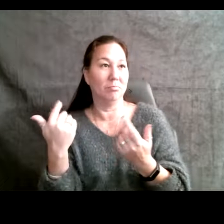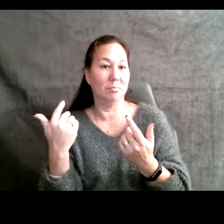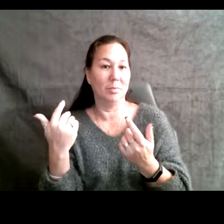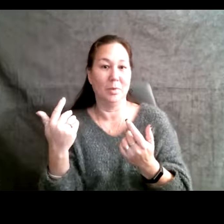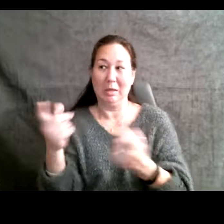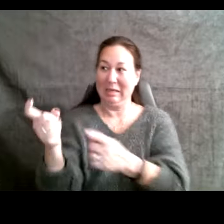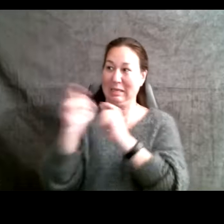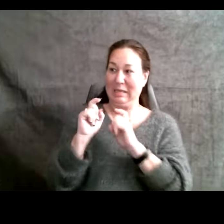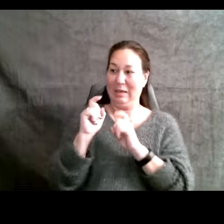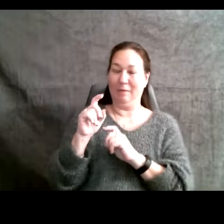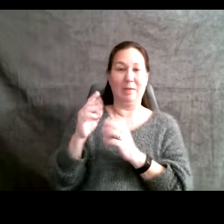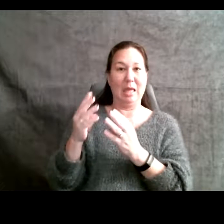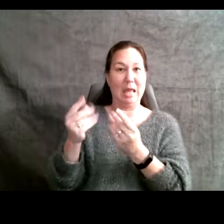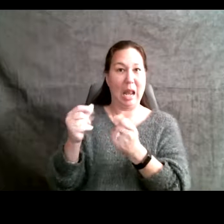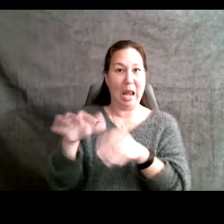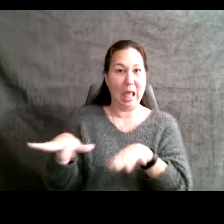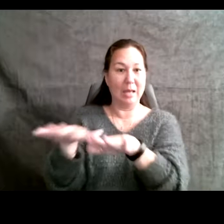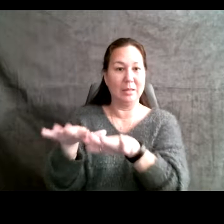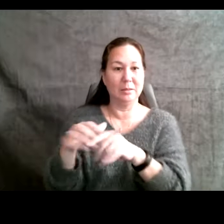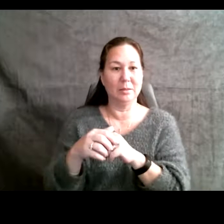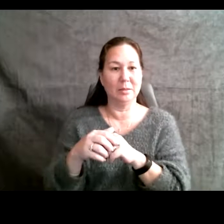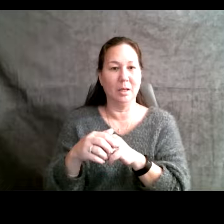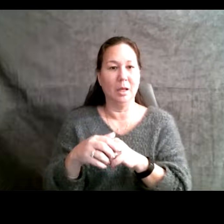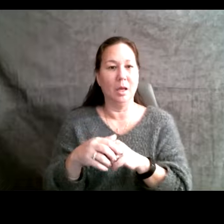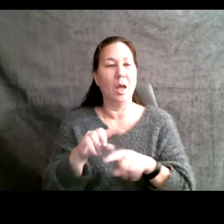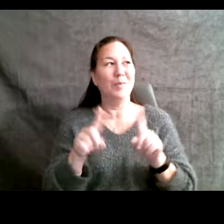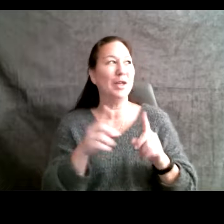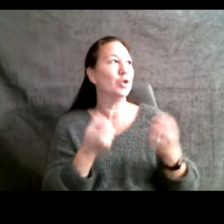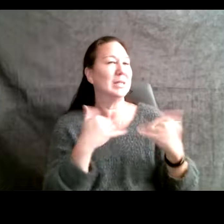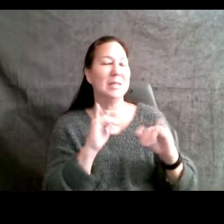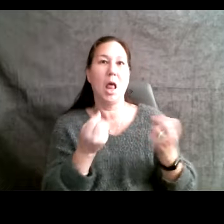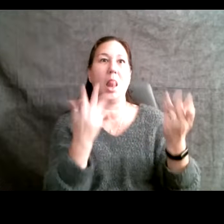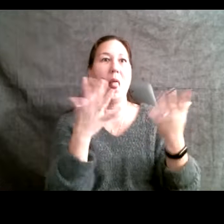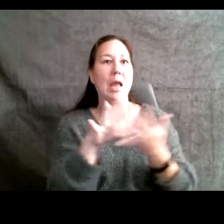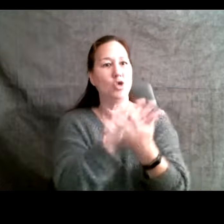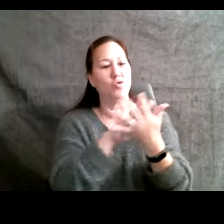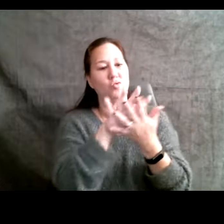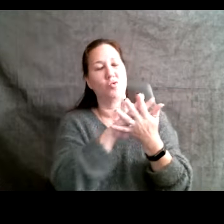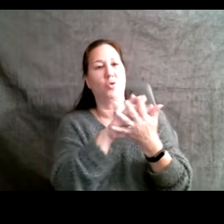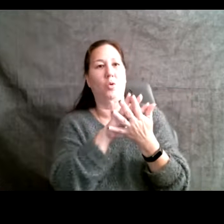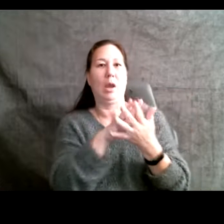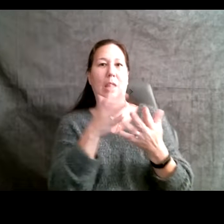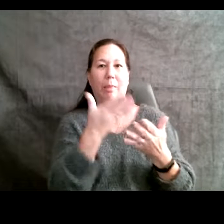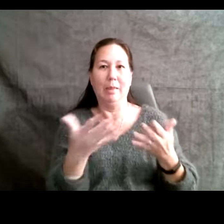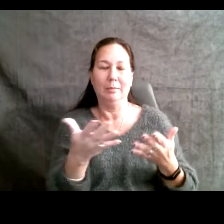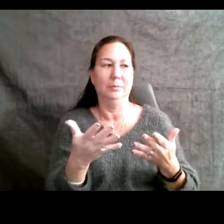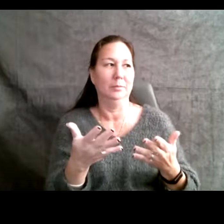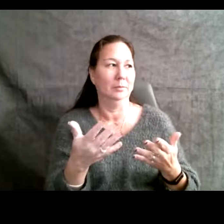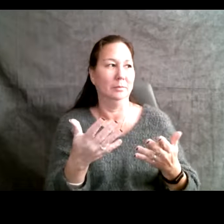know, and there's a lot of sort of really gray areas for all of us, I feel.